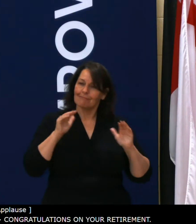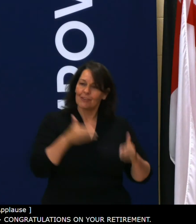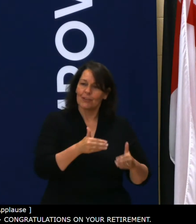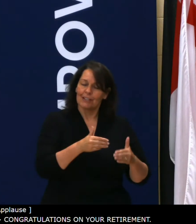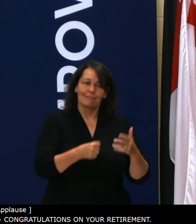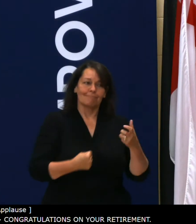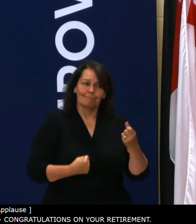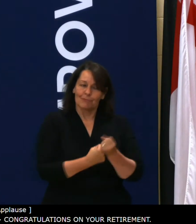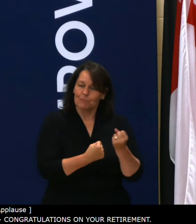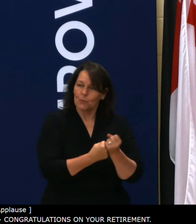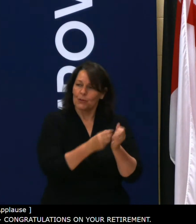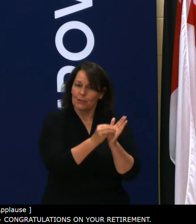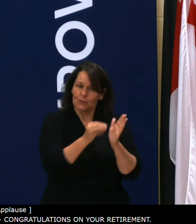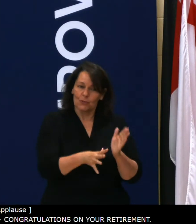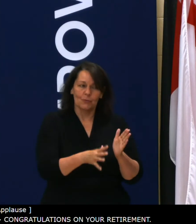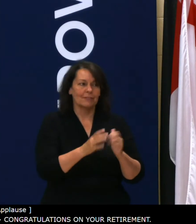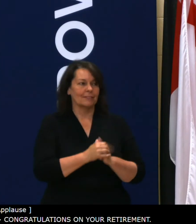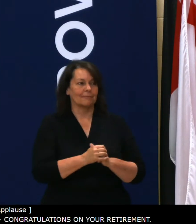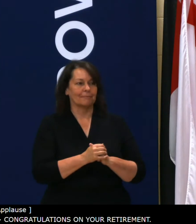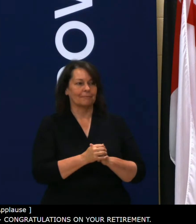positivity and